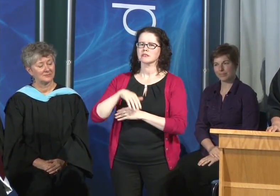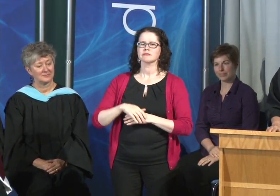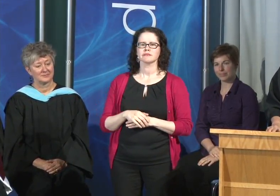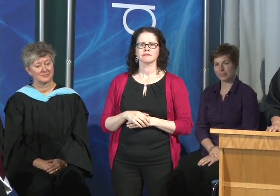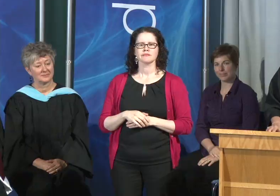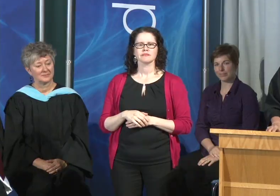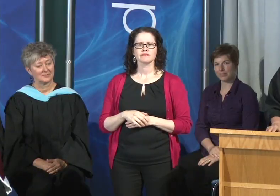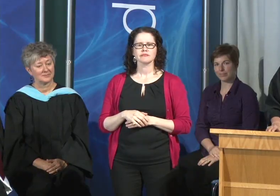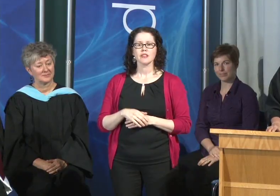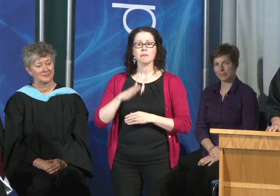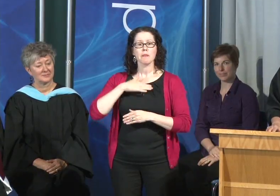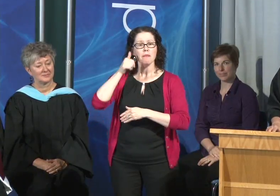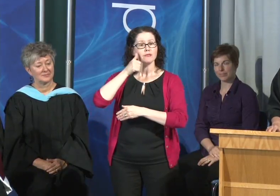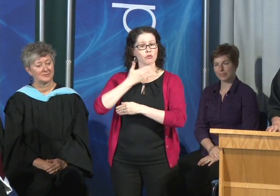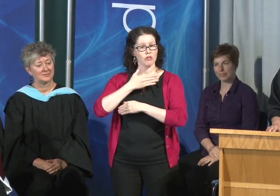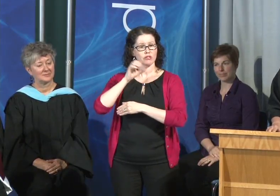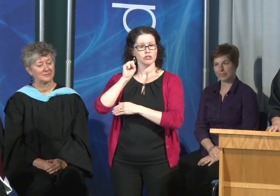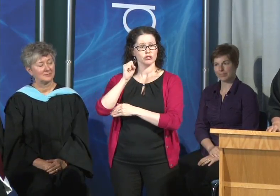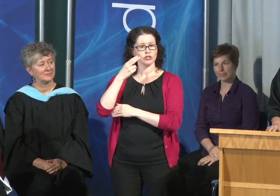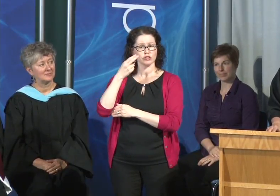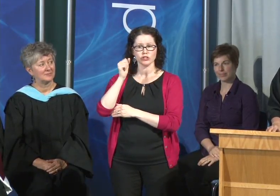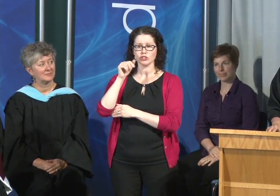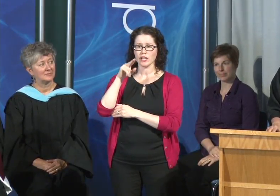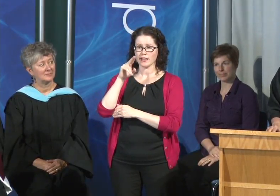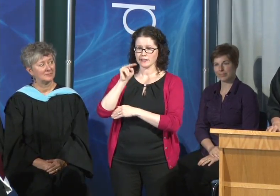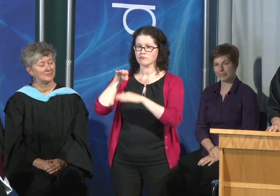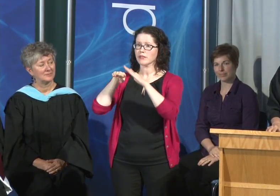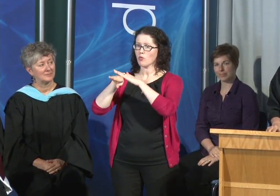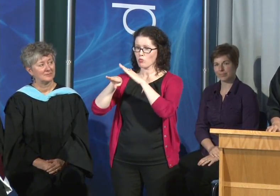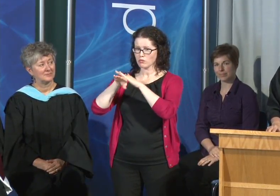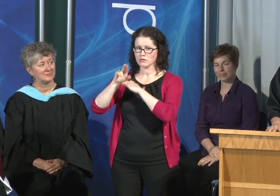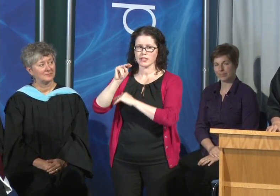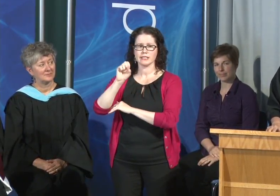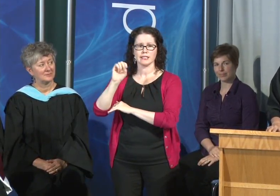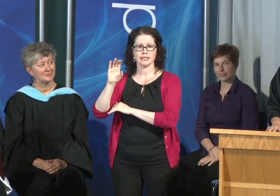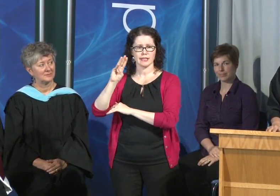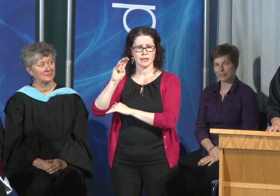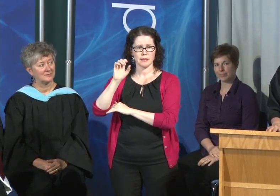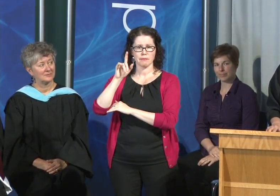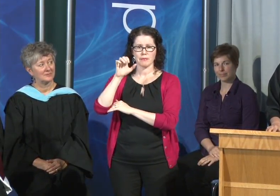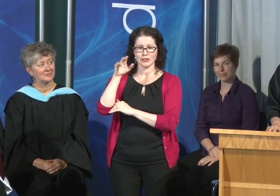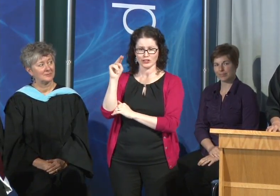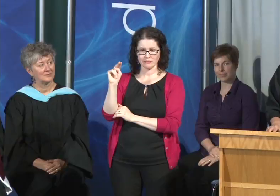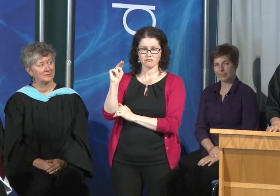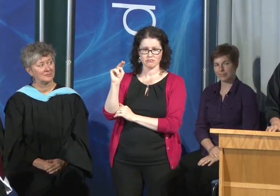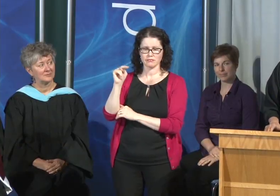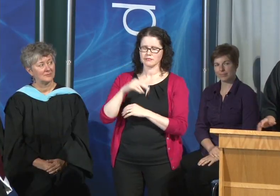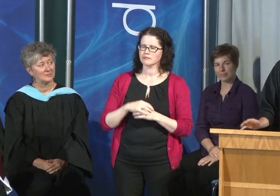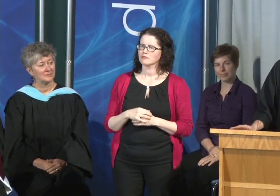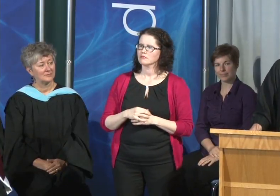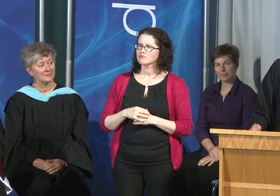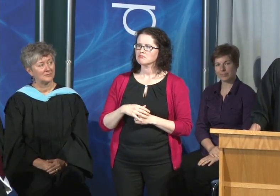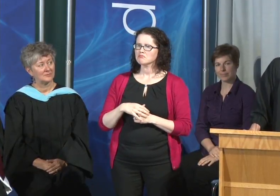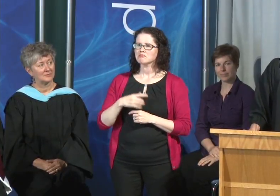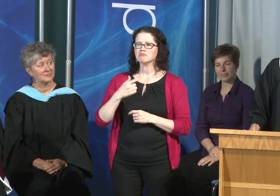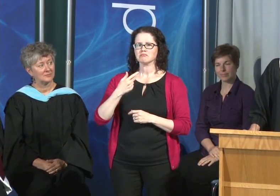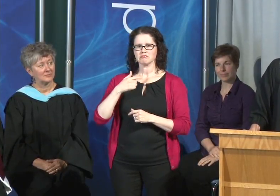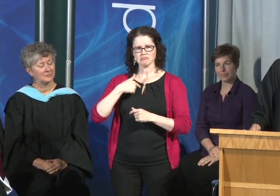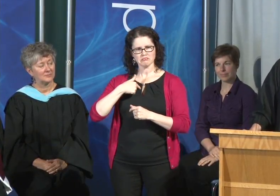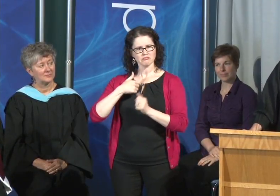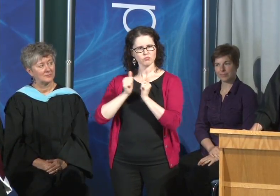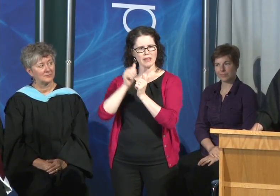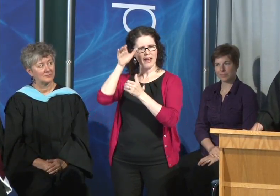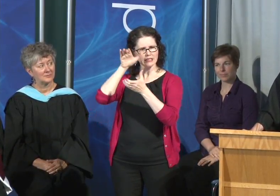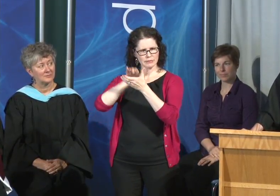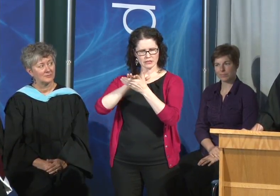here, enrolled and was accepted into NSCC in Middleton. As parents, we attended the Get Started sessions in the spring,